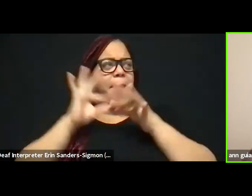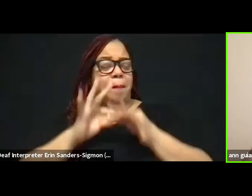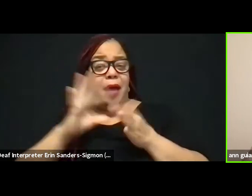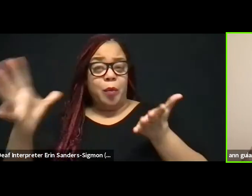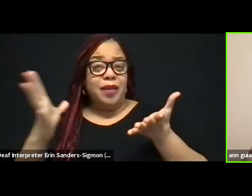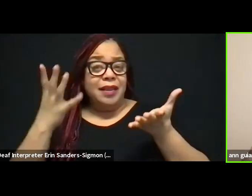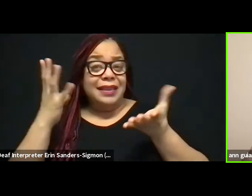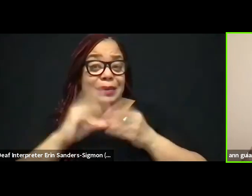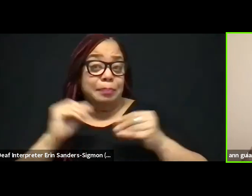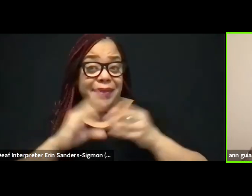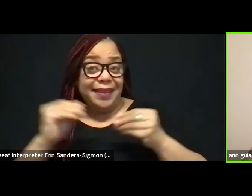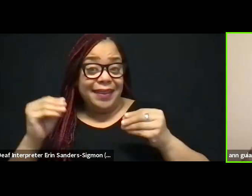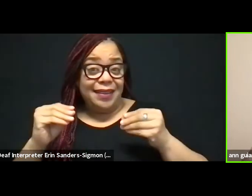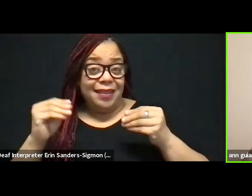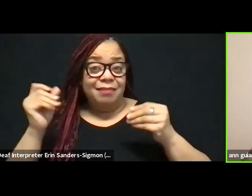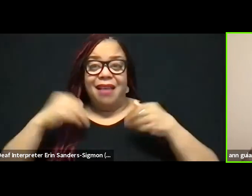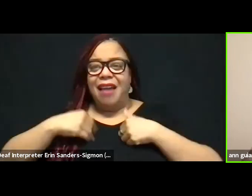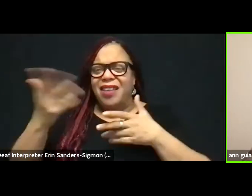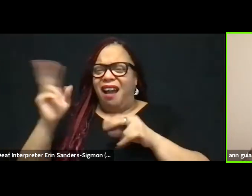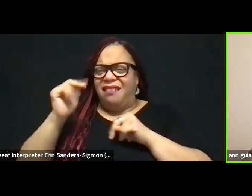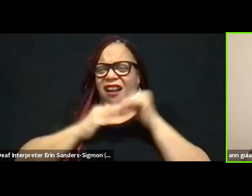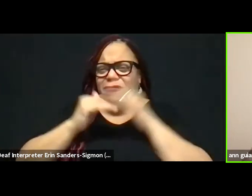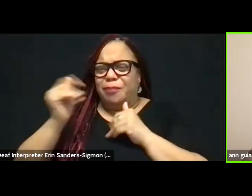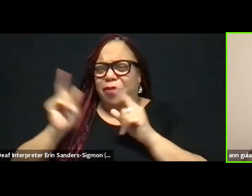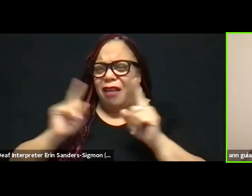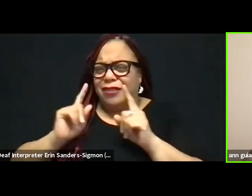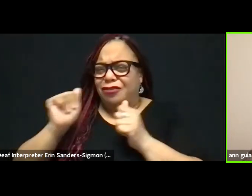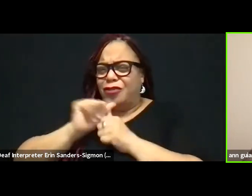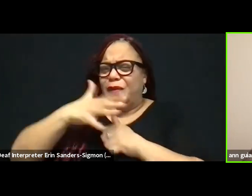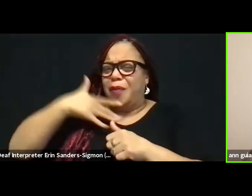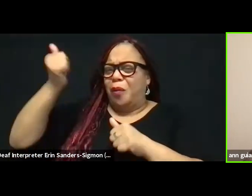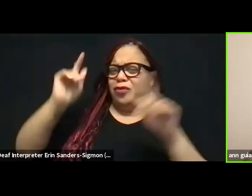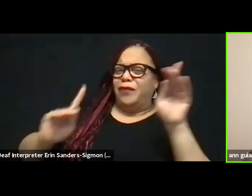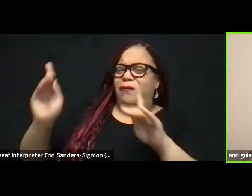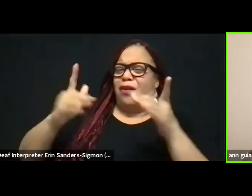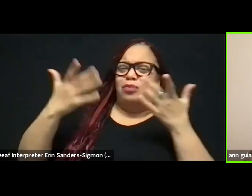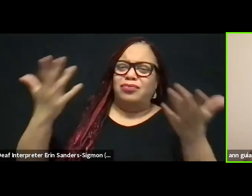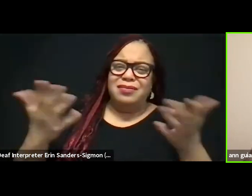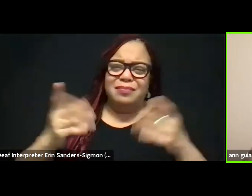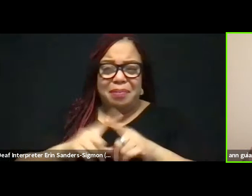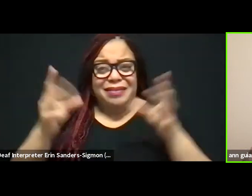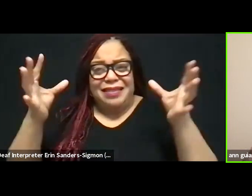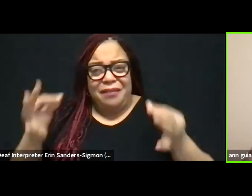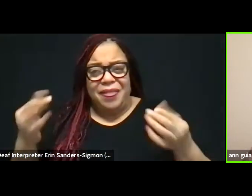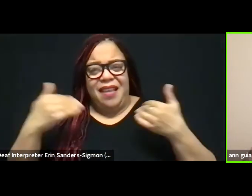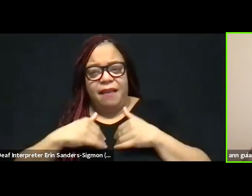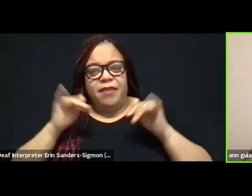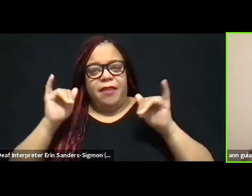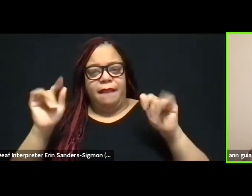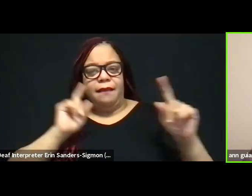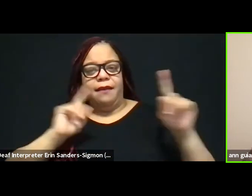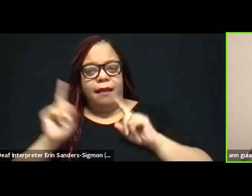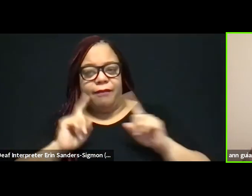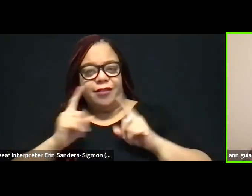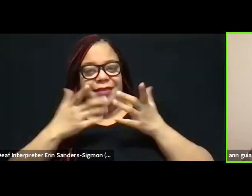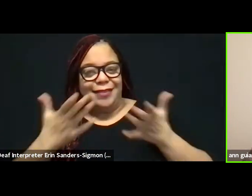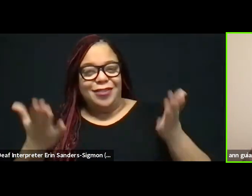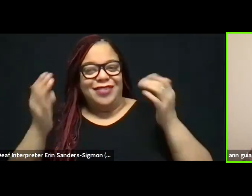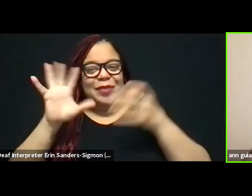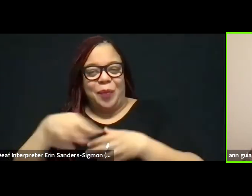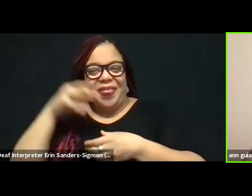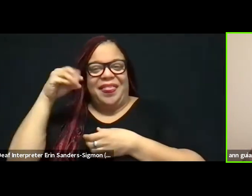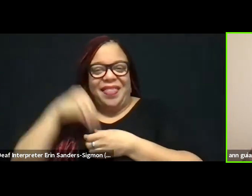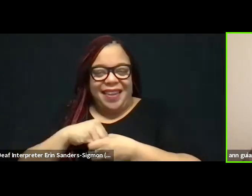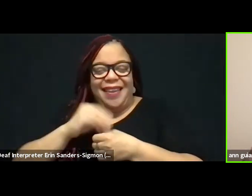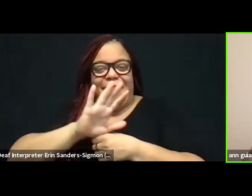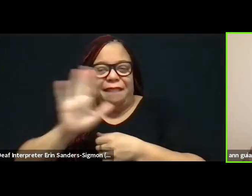conversations within their own fellow youth allies that they can discuss these issues